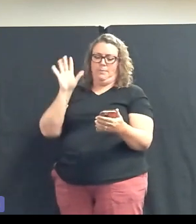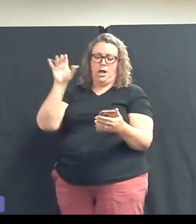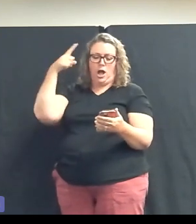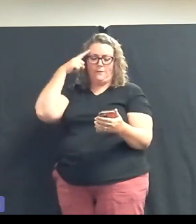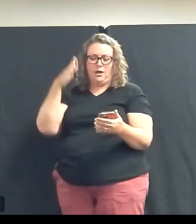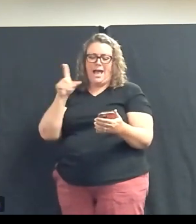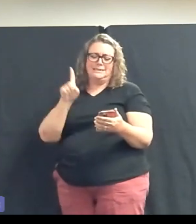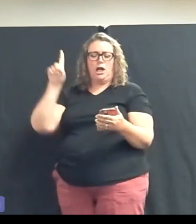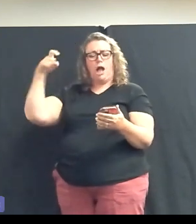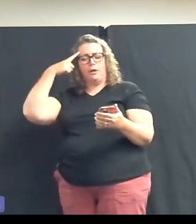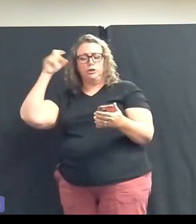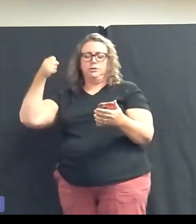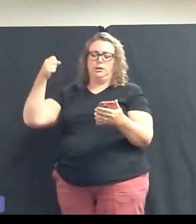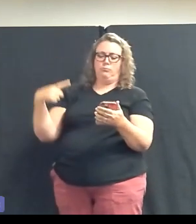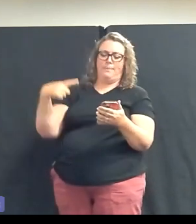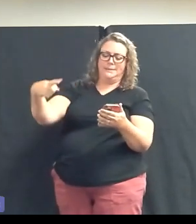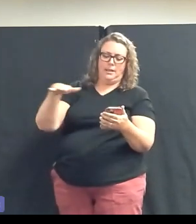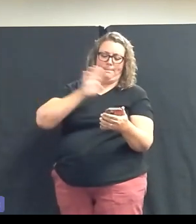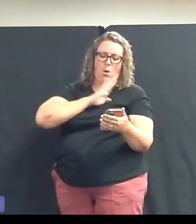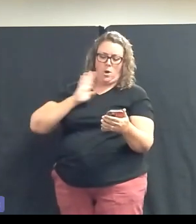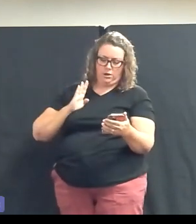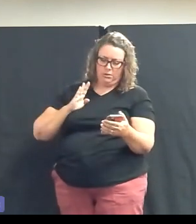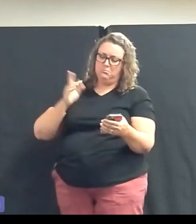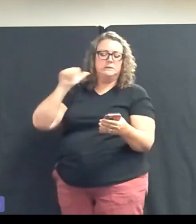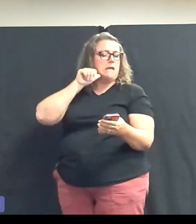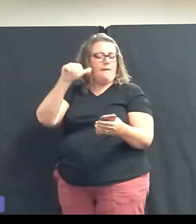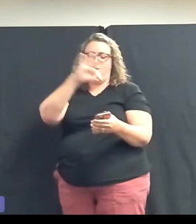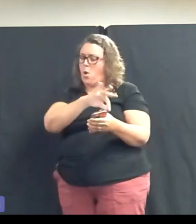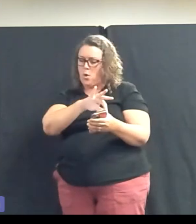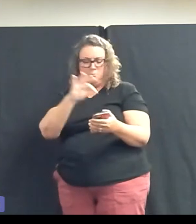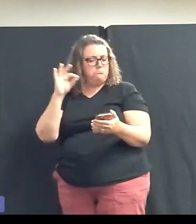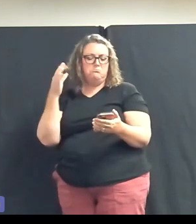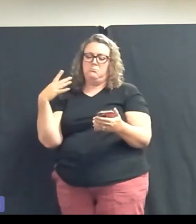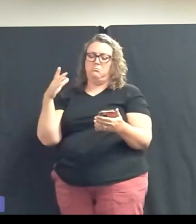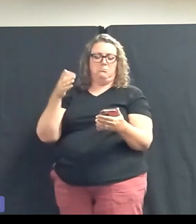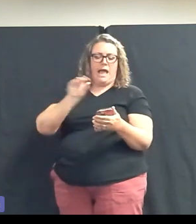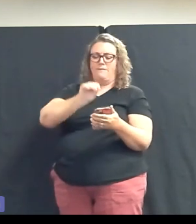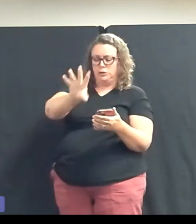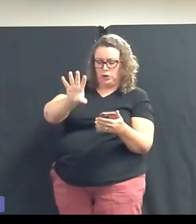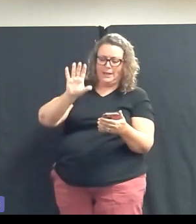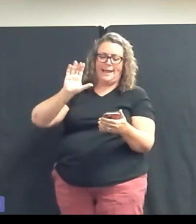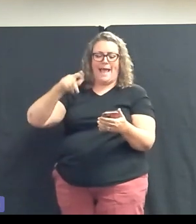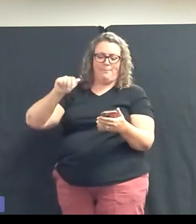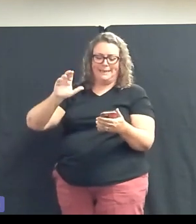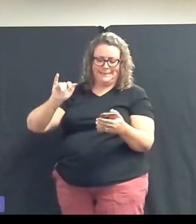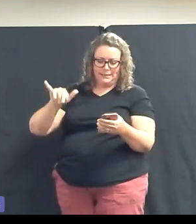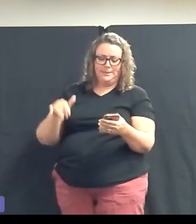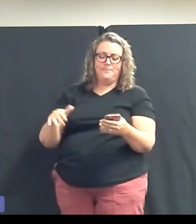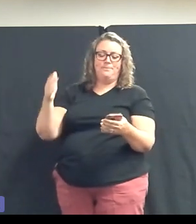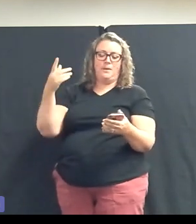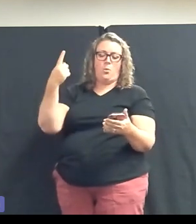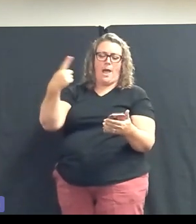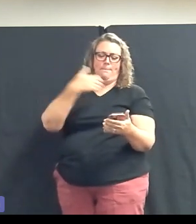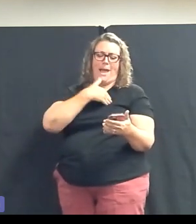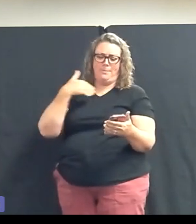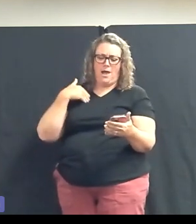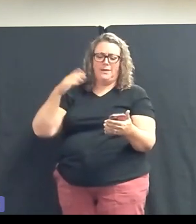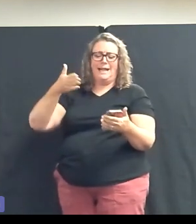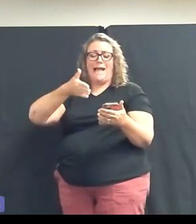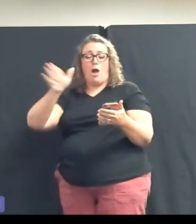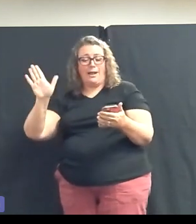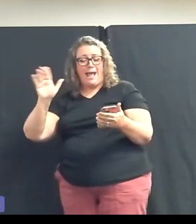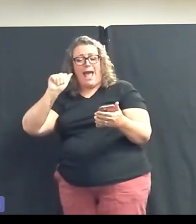1 appointed by the governor as the governor's representative on the board. They are a non-voting member as well. They're just